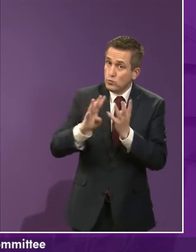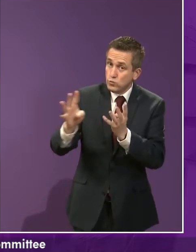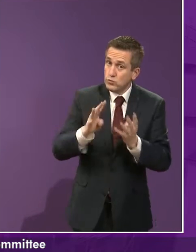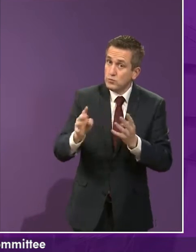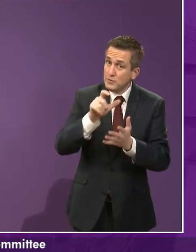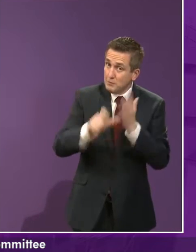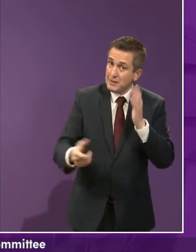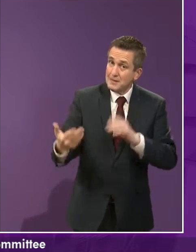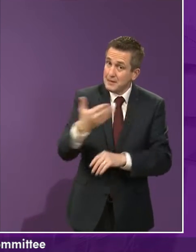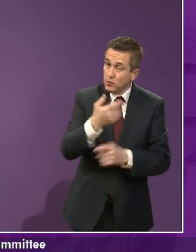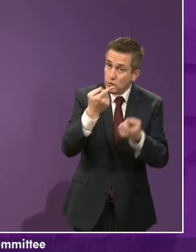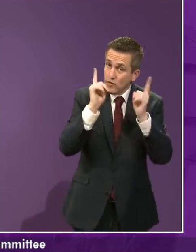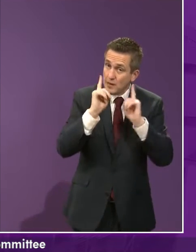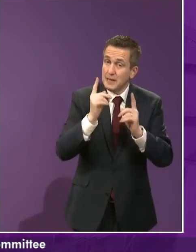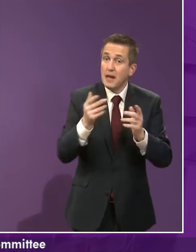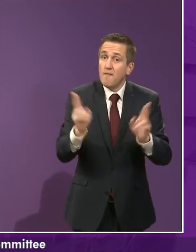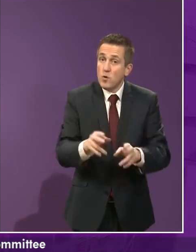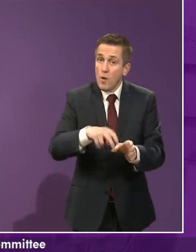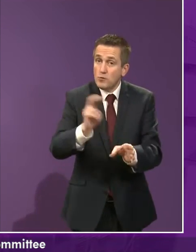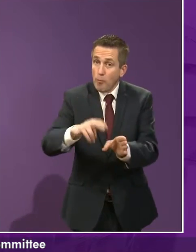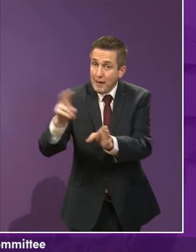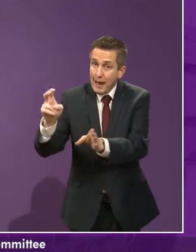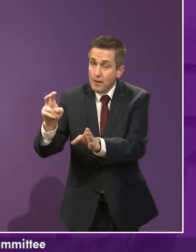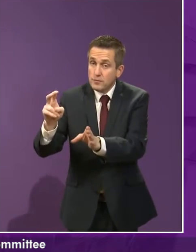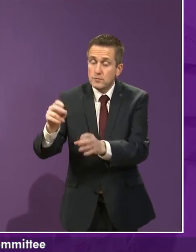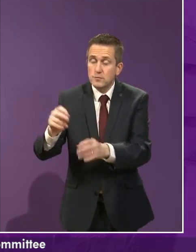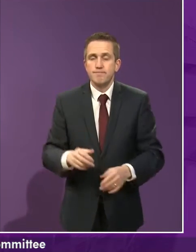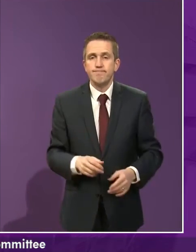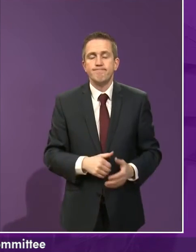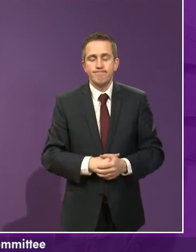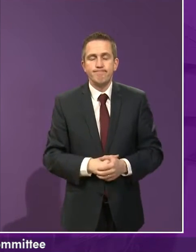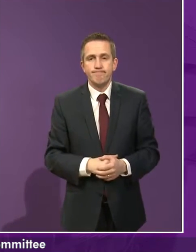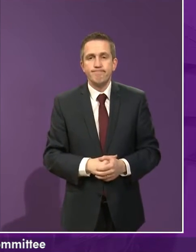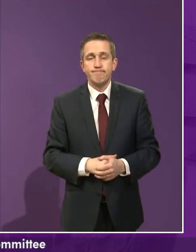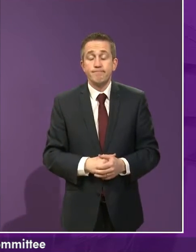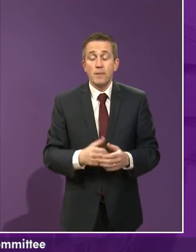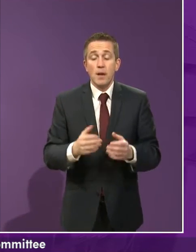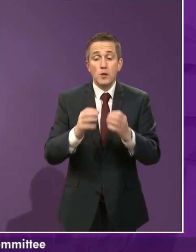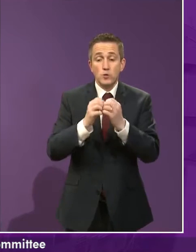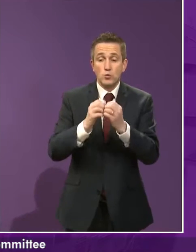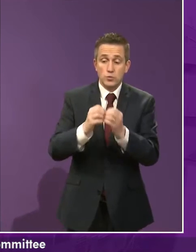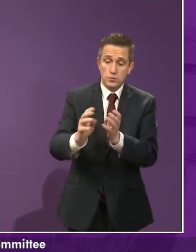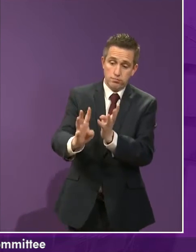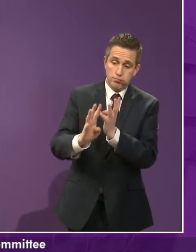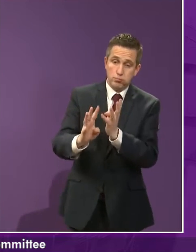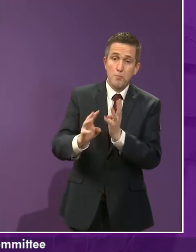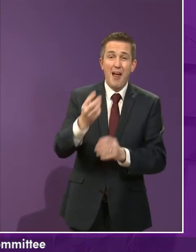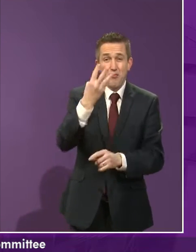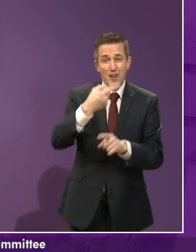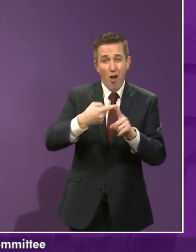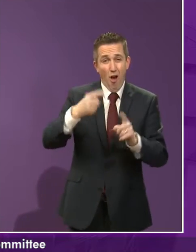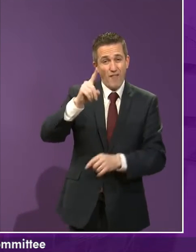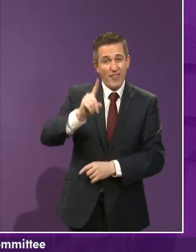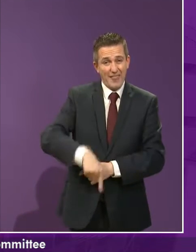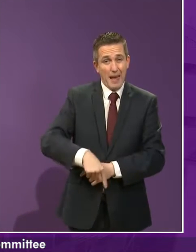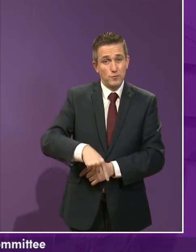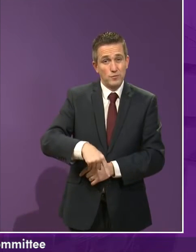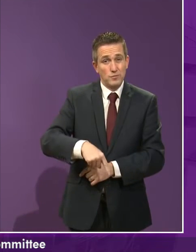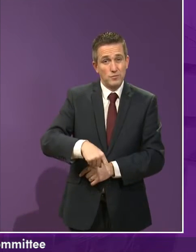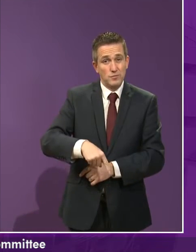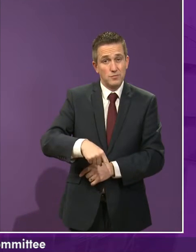challenges with a disability? Have you got those? We've certainly seen more and more students. We have almost 3,500 students at